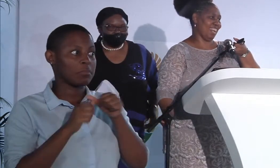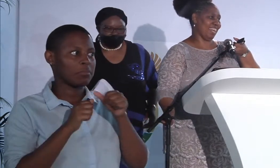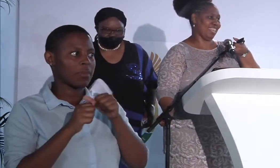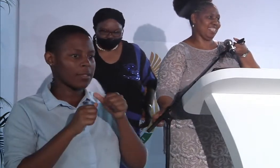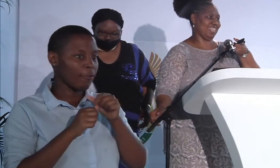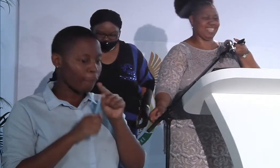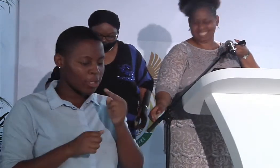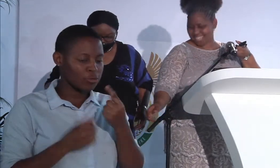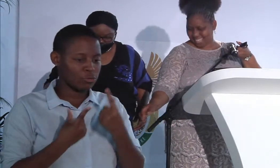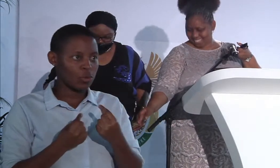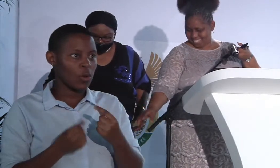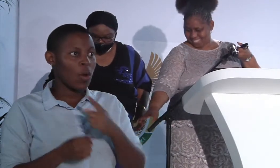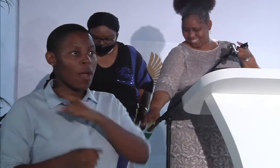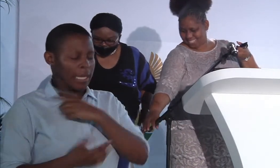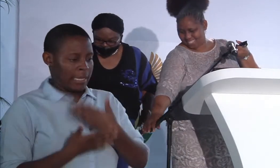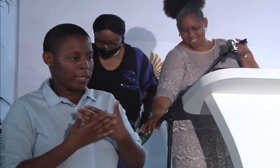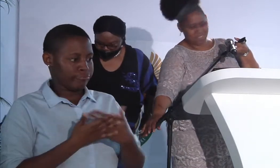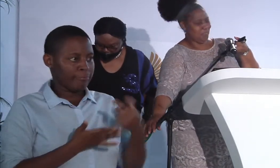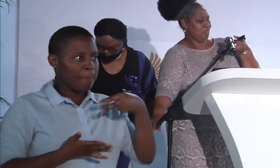that I can stand here.